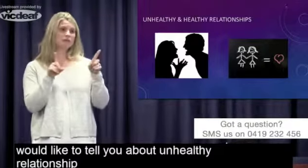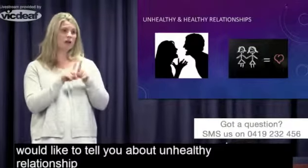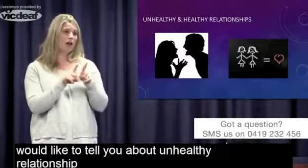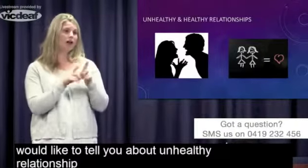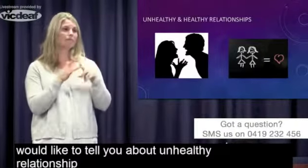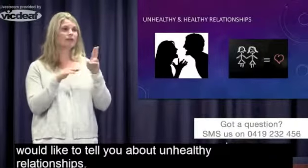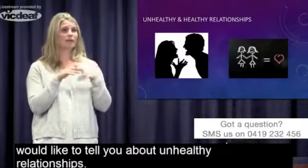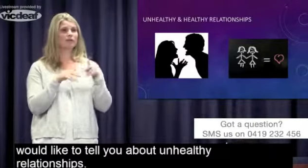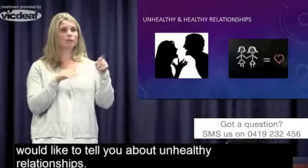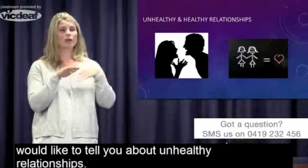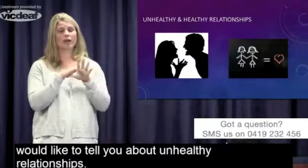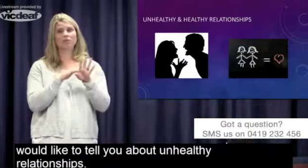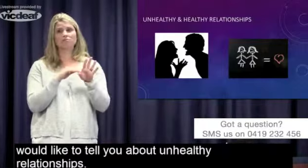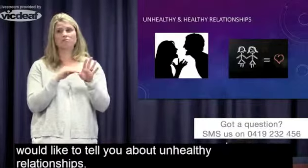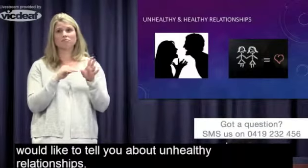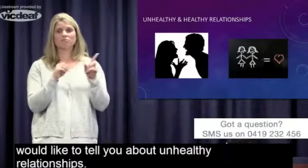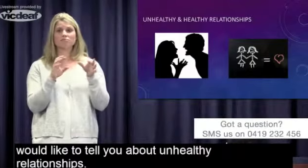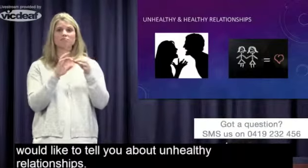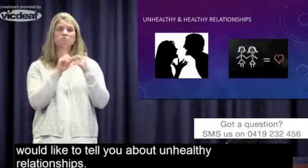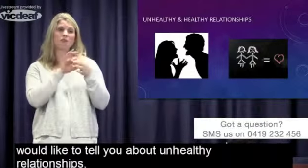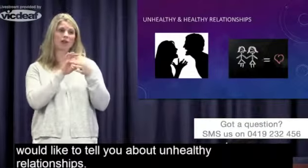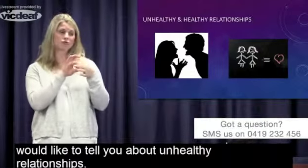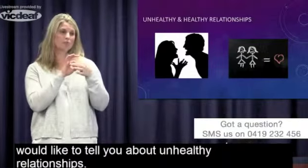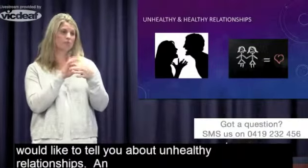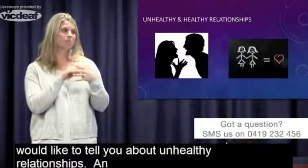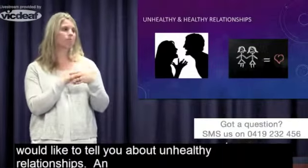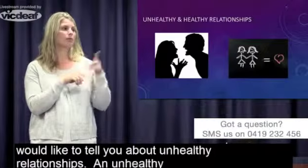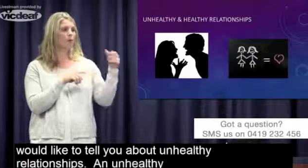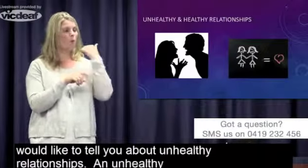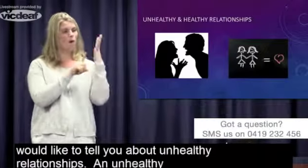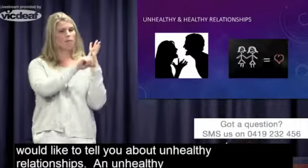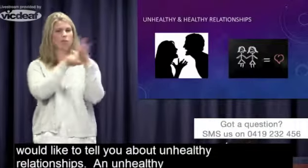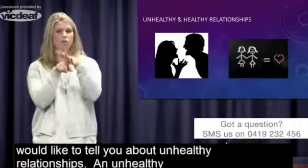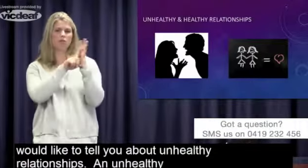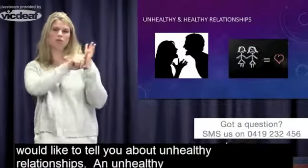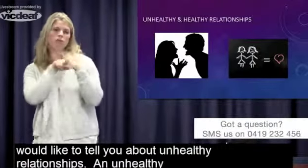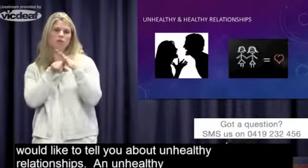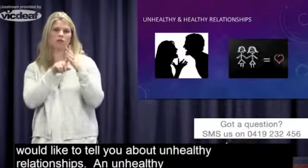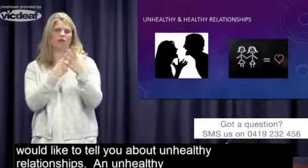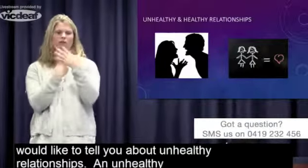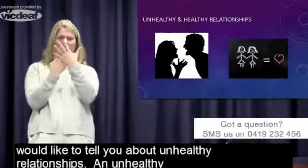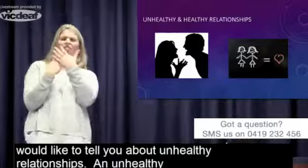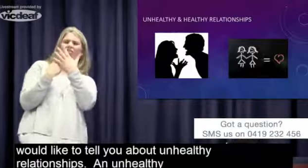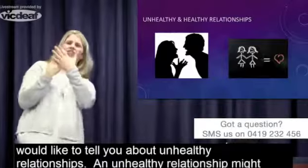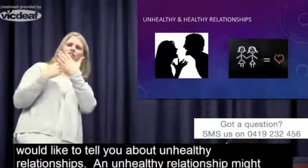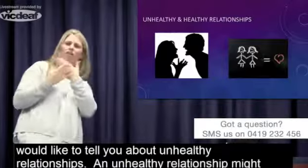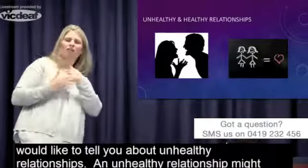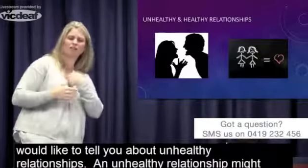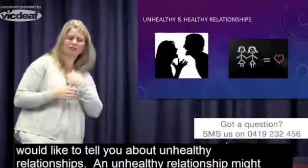An unhealthy relationship might relate to somebody constantly putting the